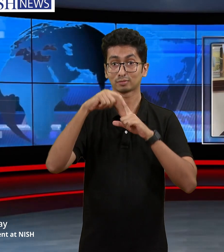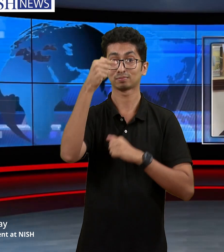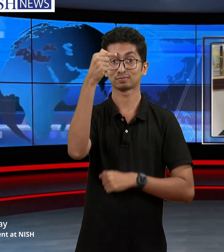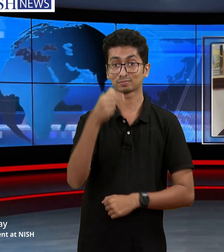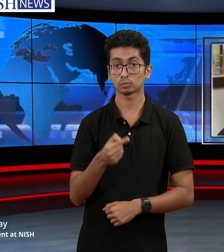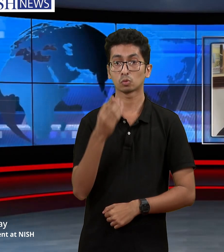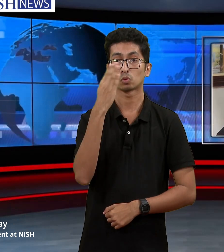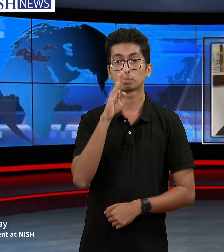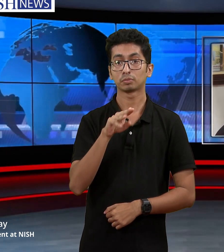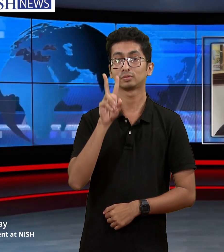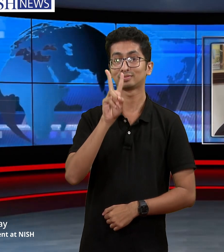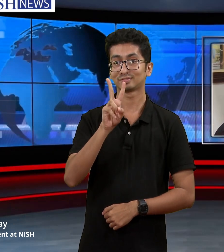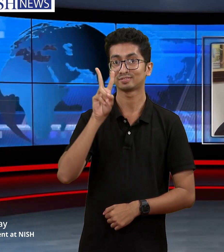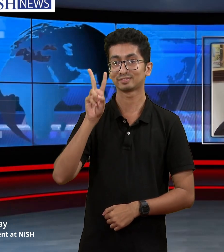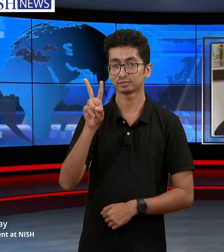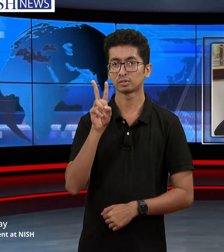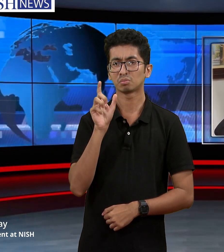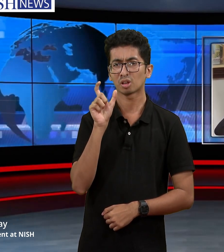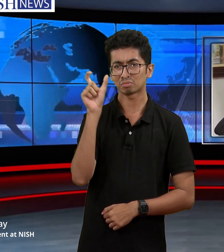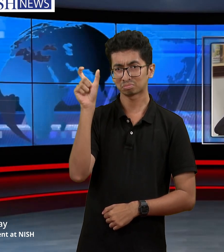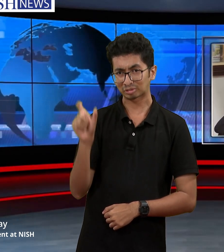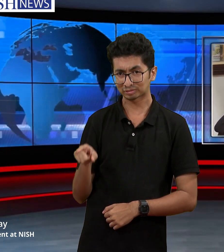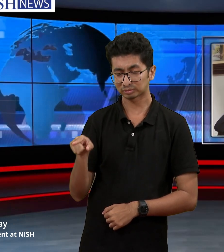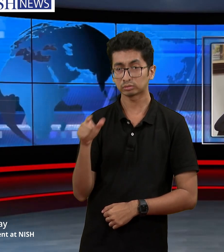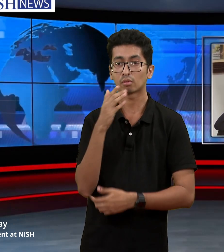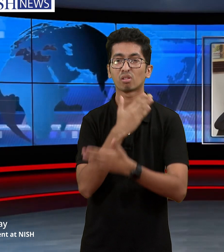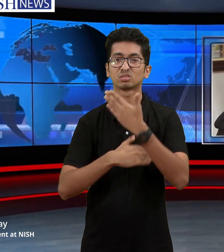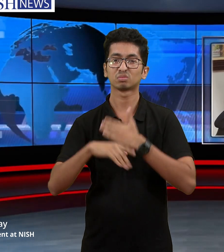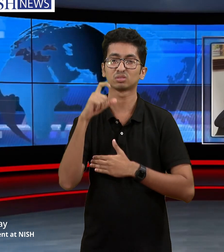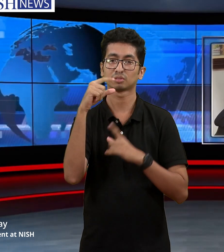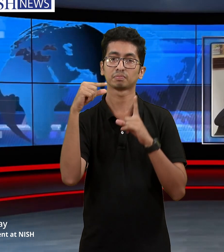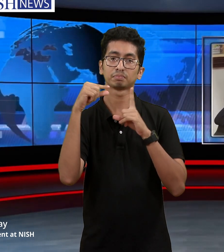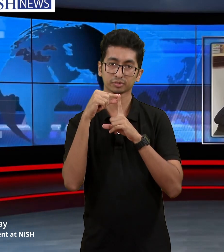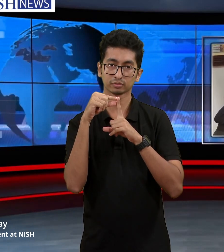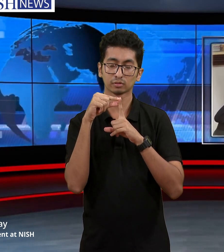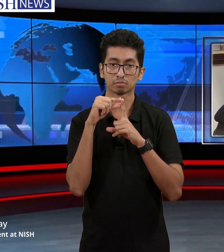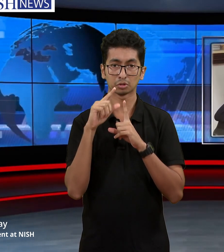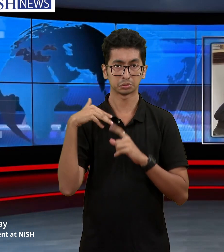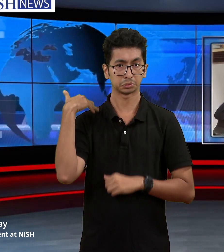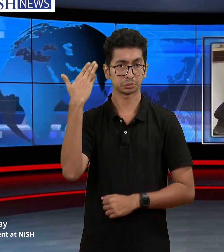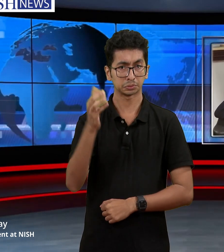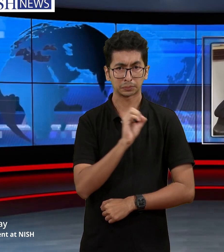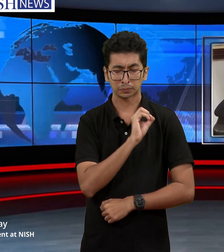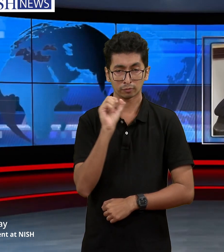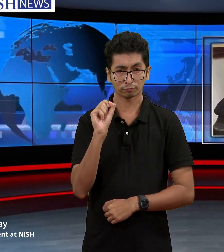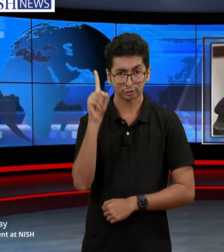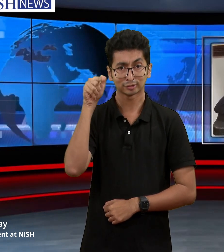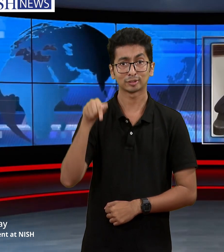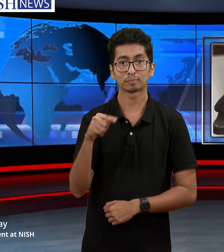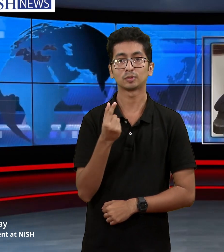to a wheelchair and having limited mobility in her left hand, Sarita secured 922nd rank.